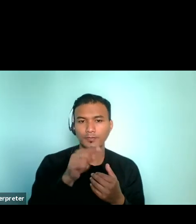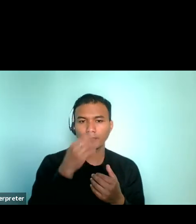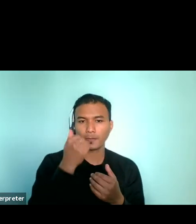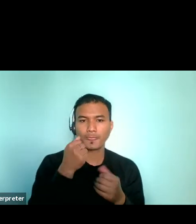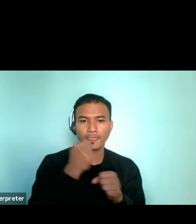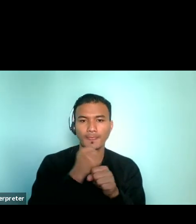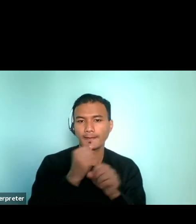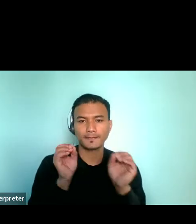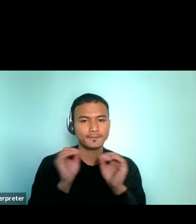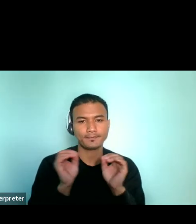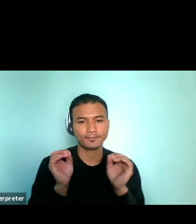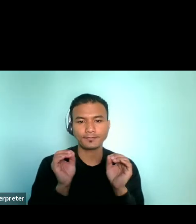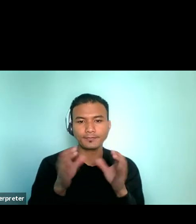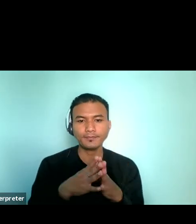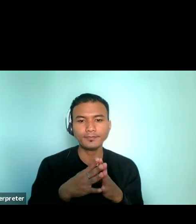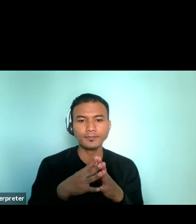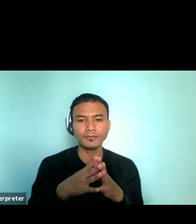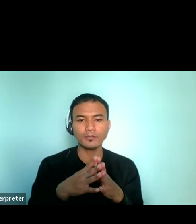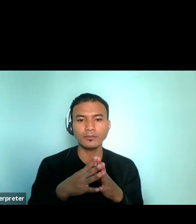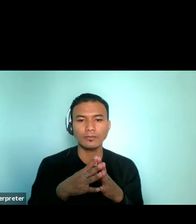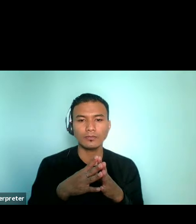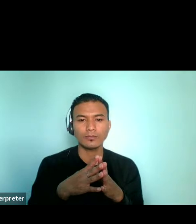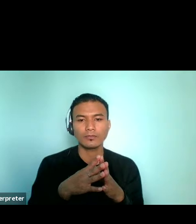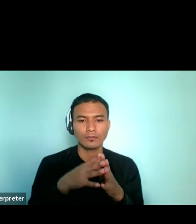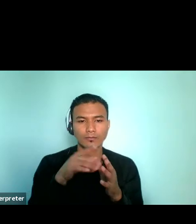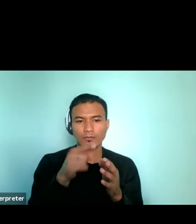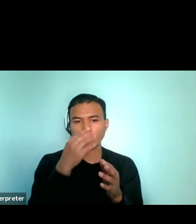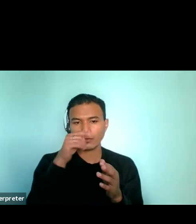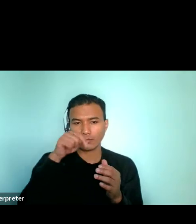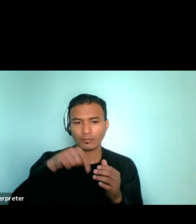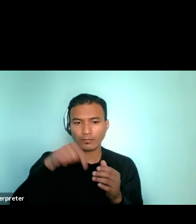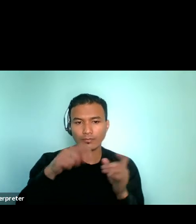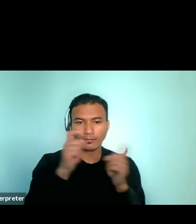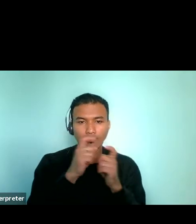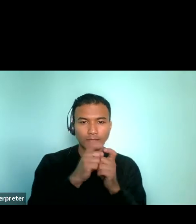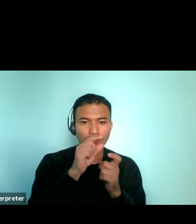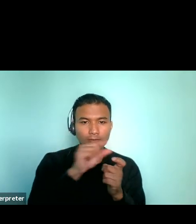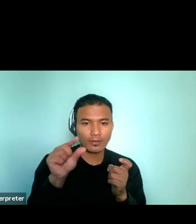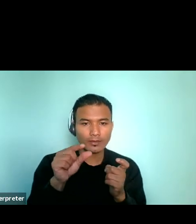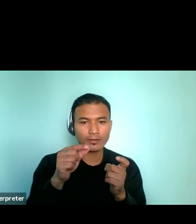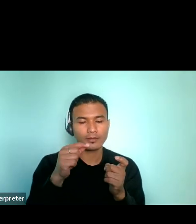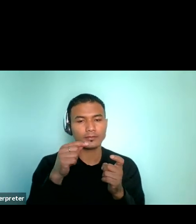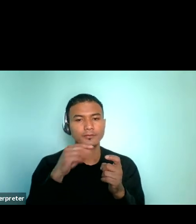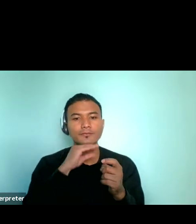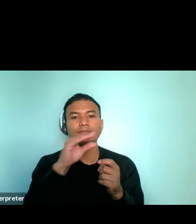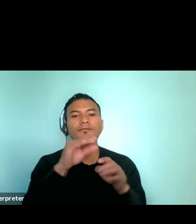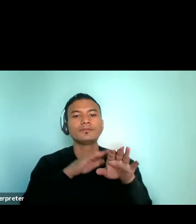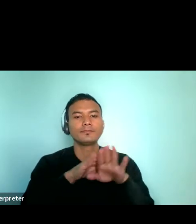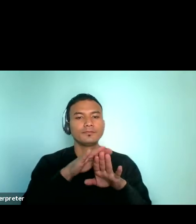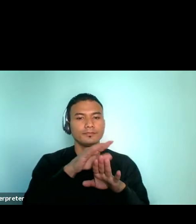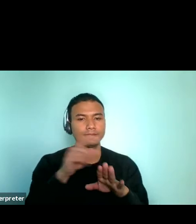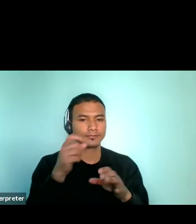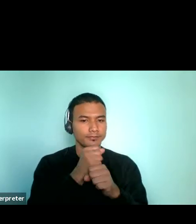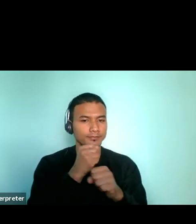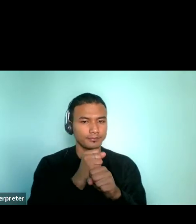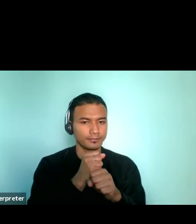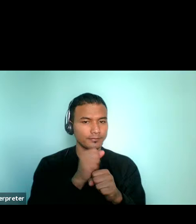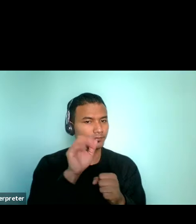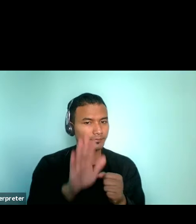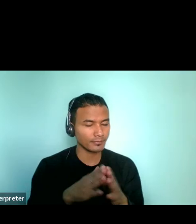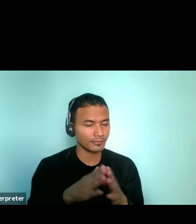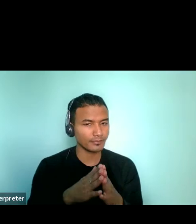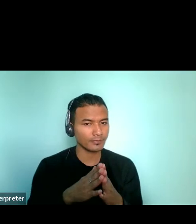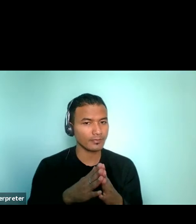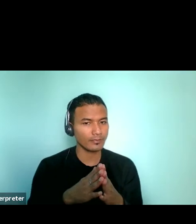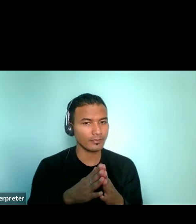out. And today's discussion is focusing on the roles of the youth, as we already see